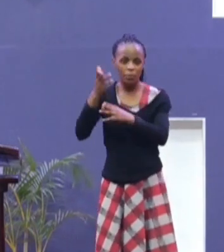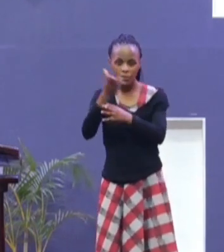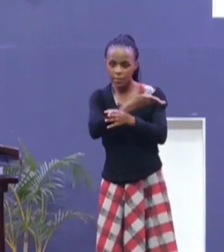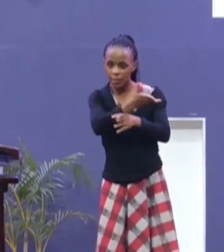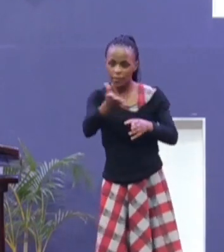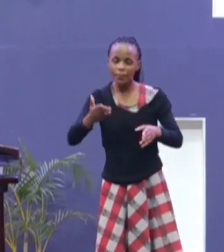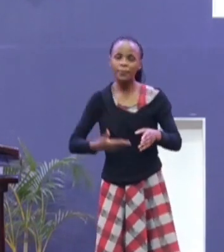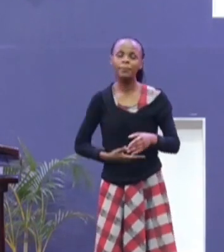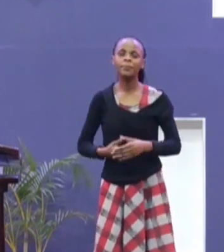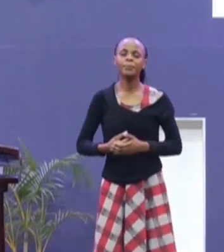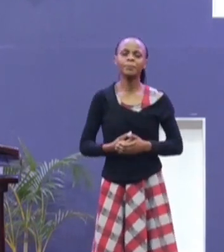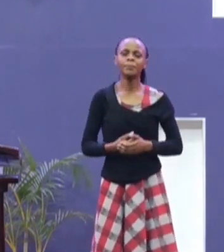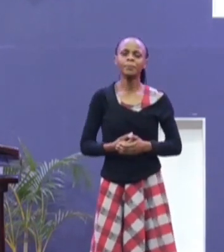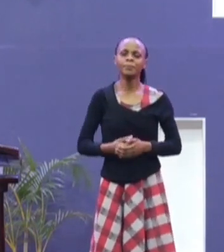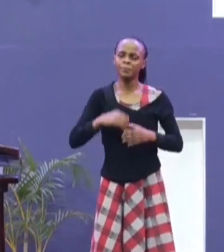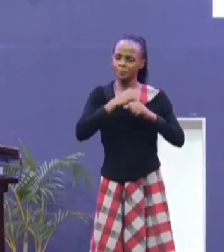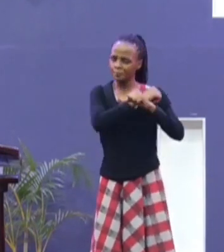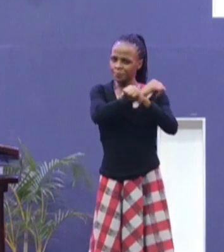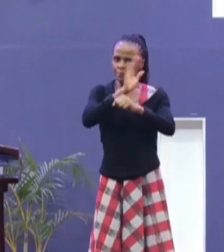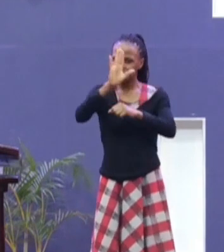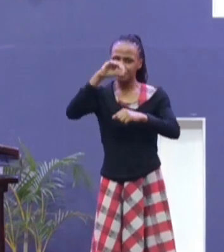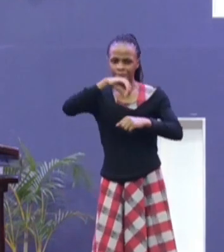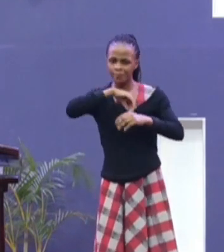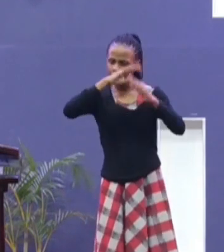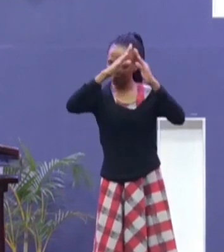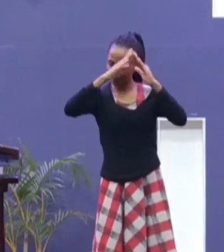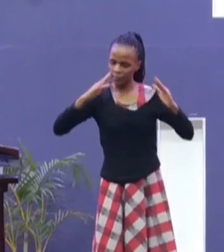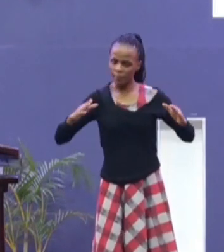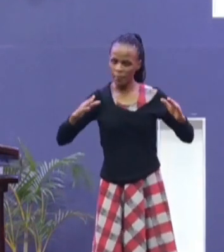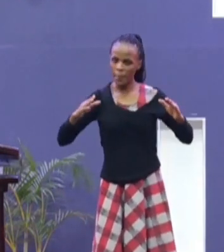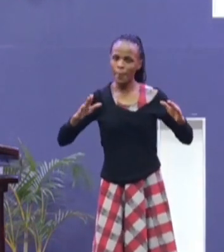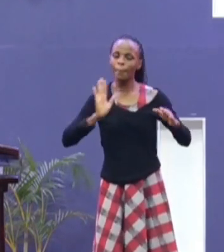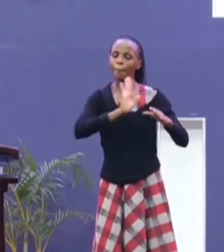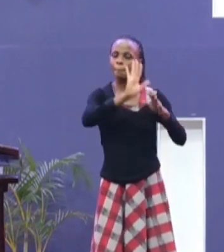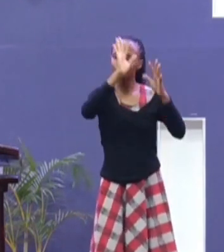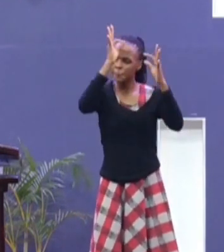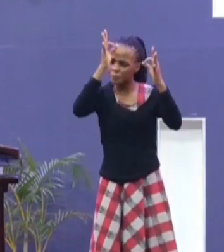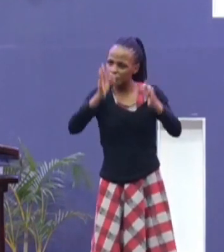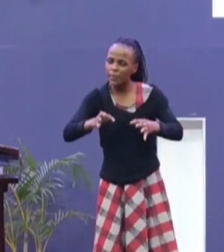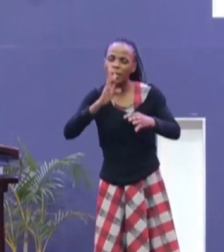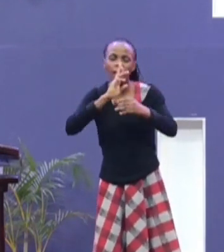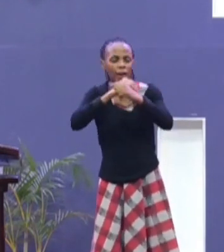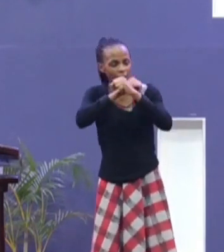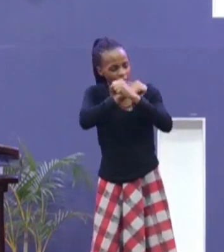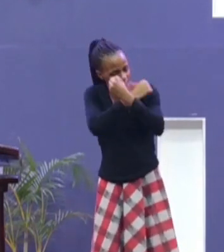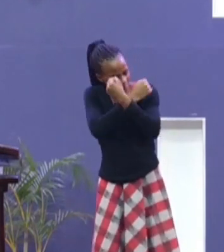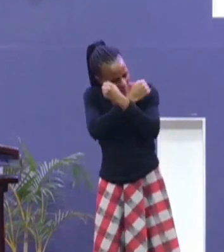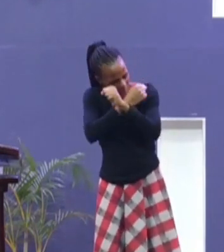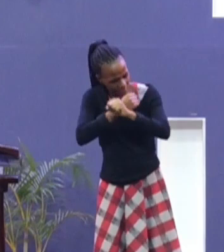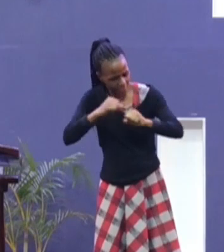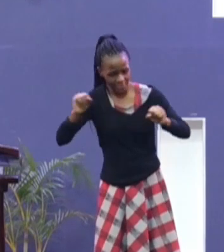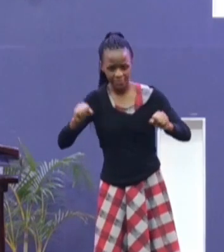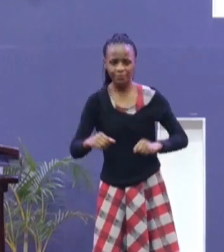guards his own house, his possessions are safe. ebintu bye